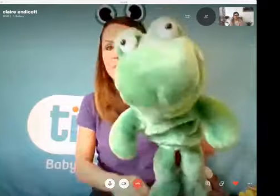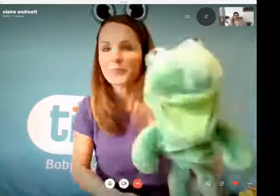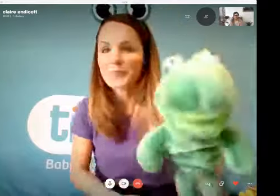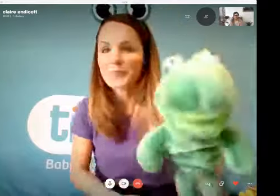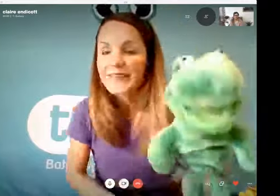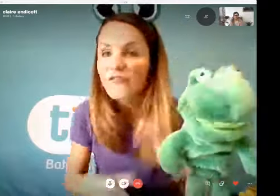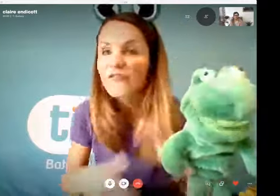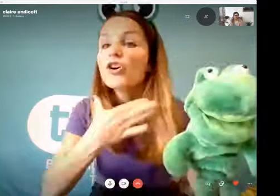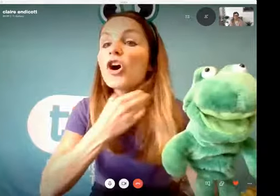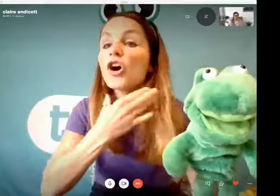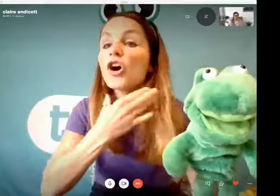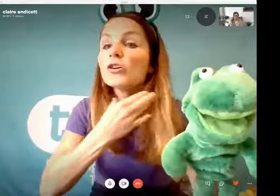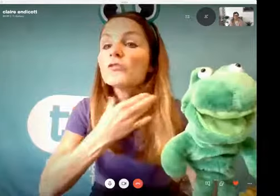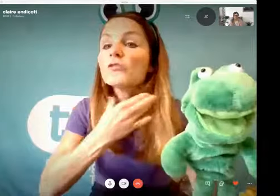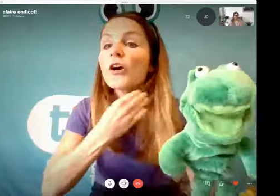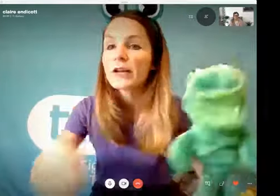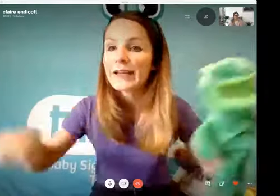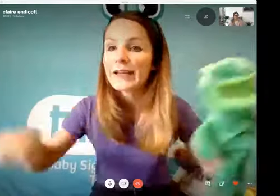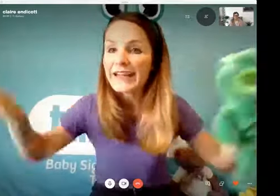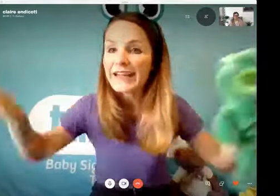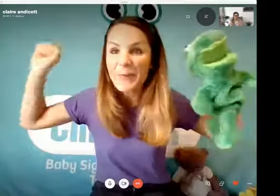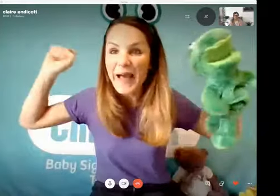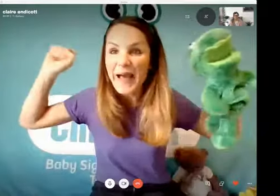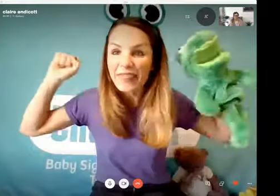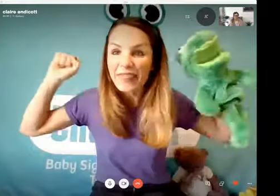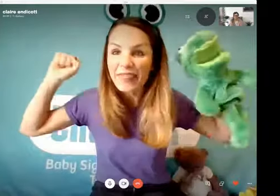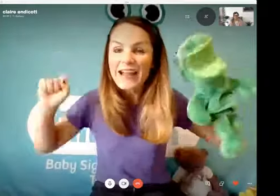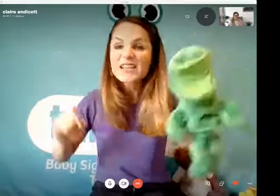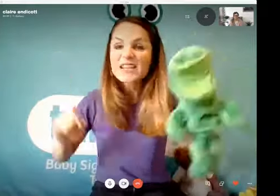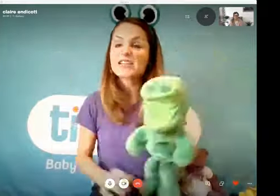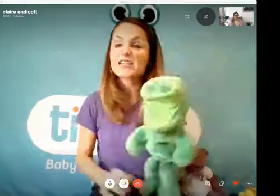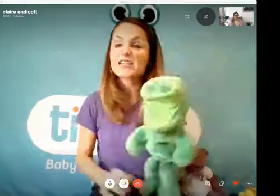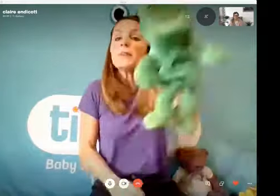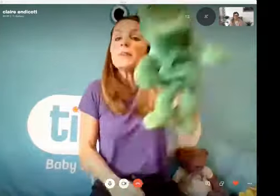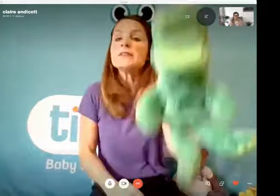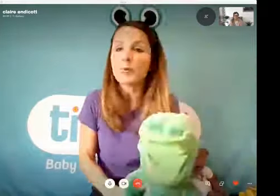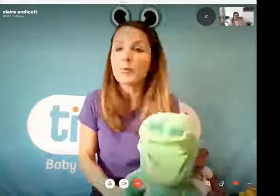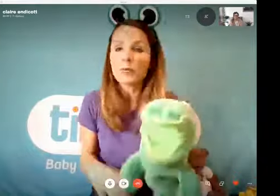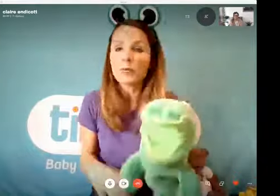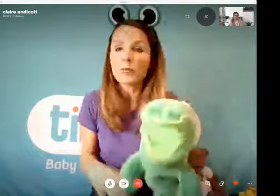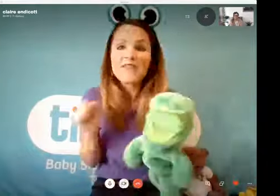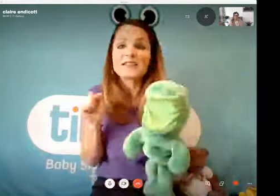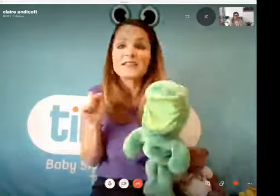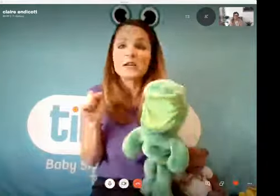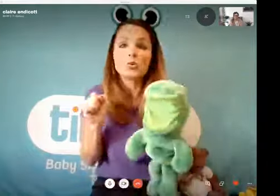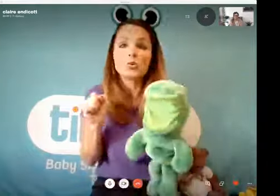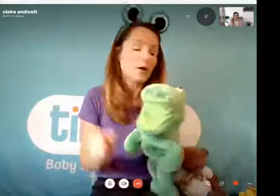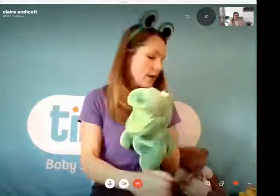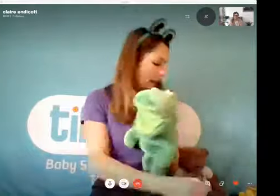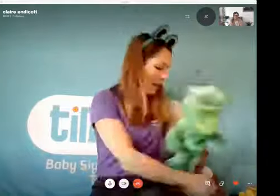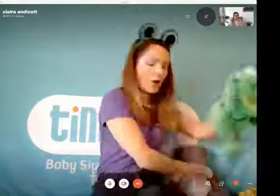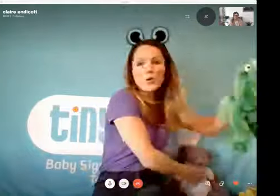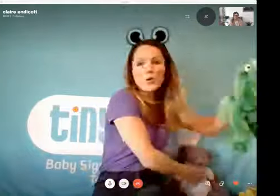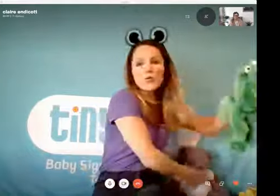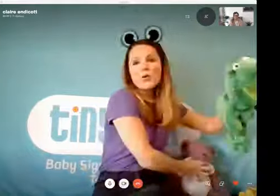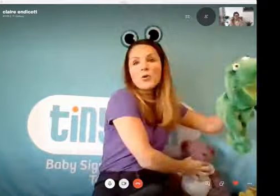the frog. He needs a bath. So he's going to jump into the pool where it's nice and cool. Now, a lot of movement is good